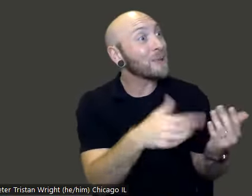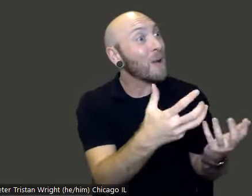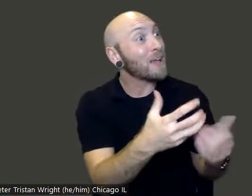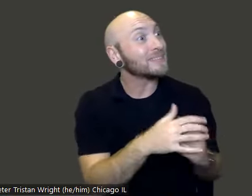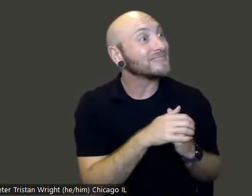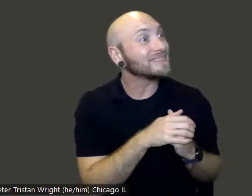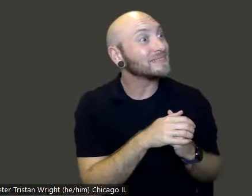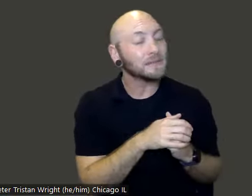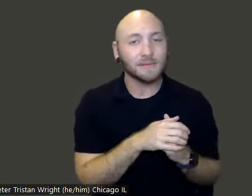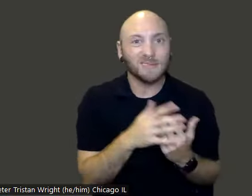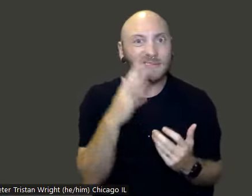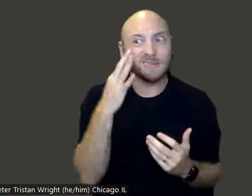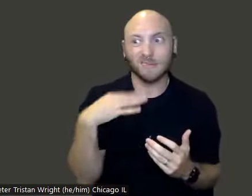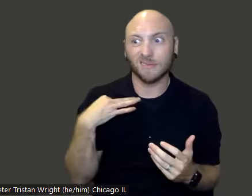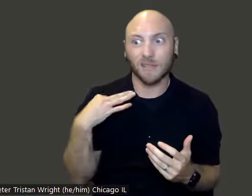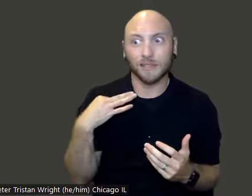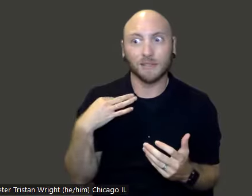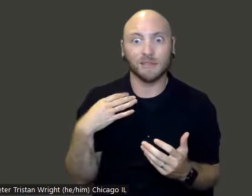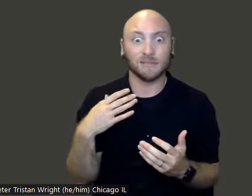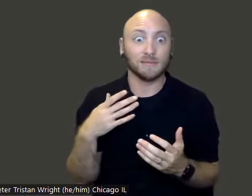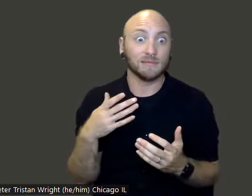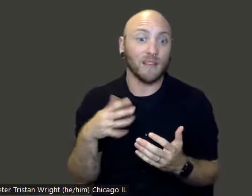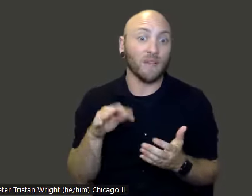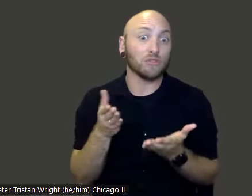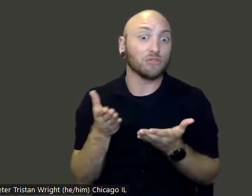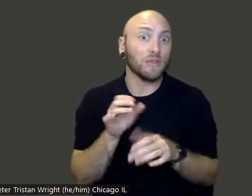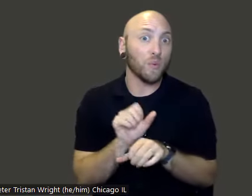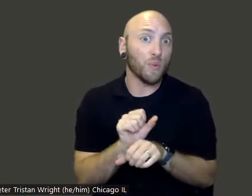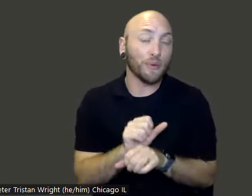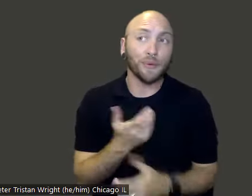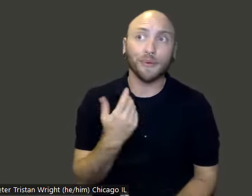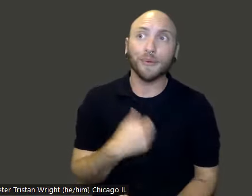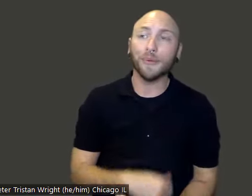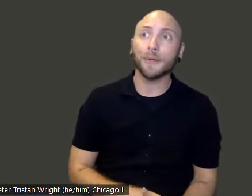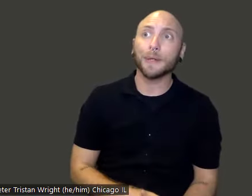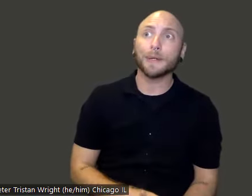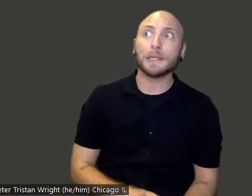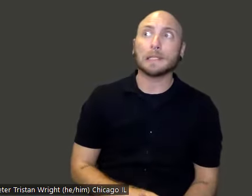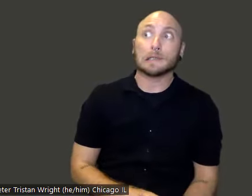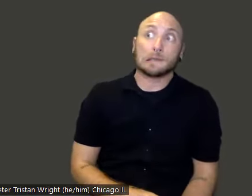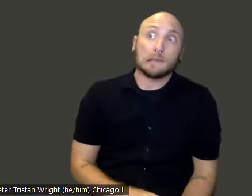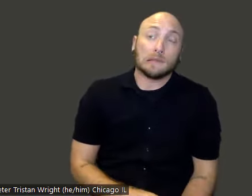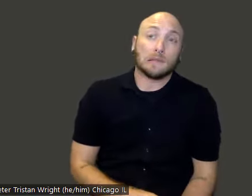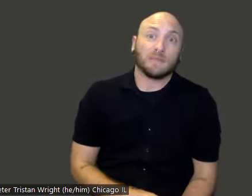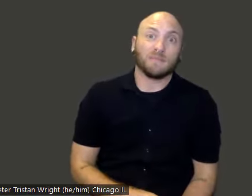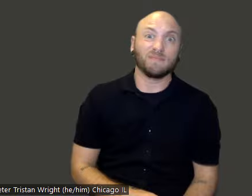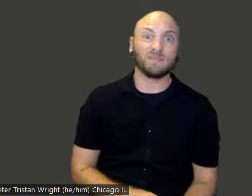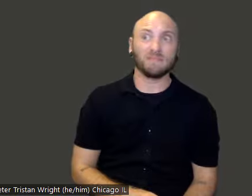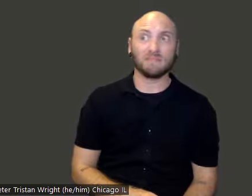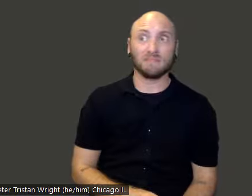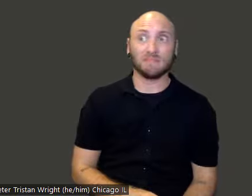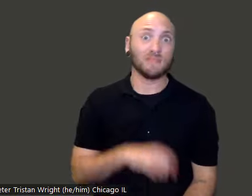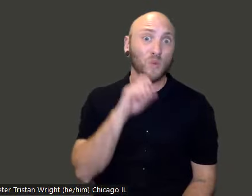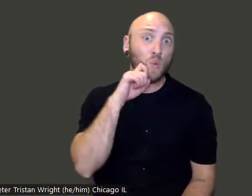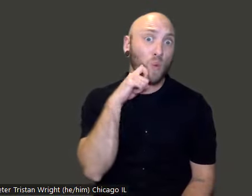volunteered, picked up a service position, and that was pretty cool. I was